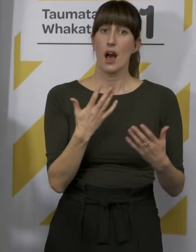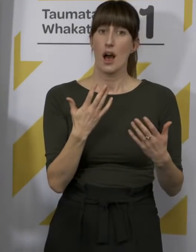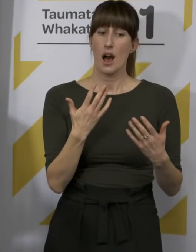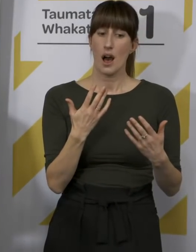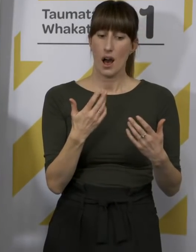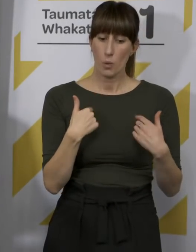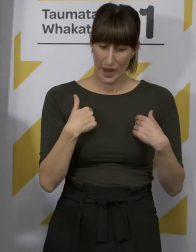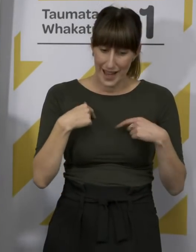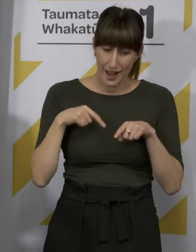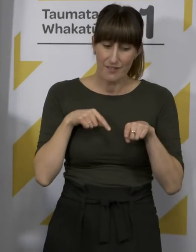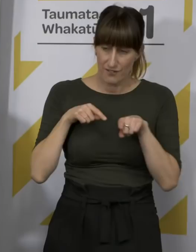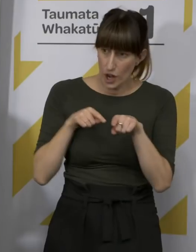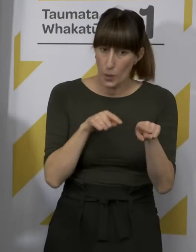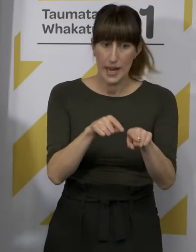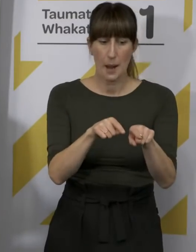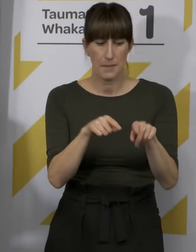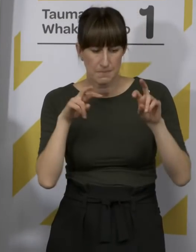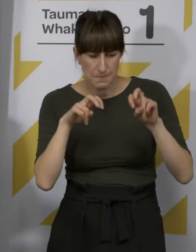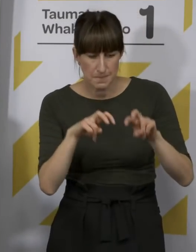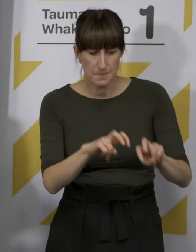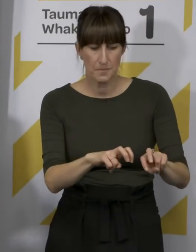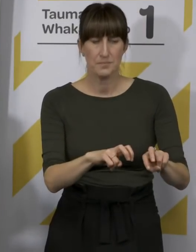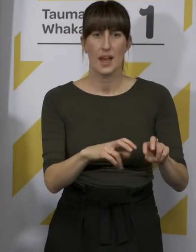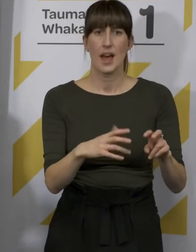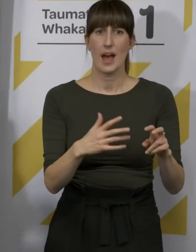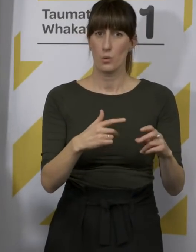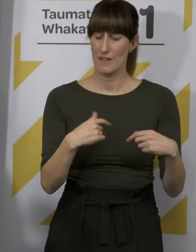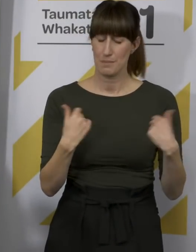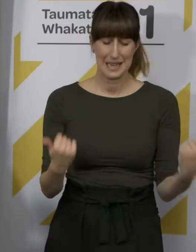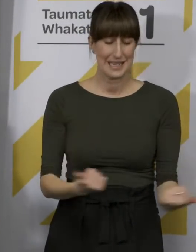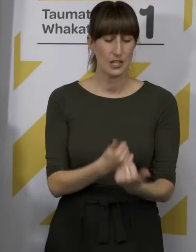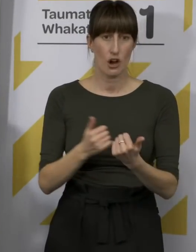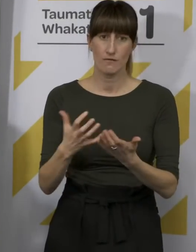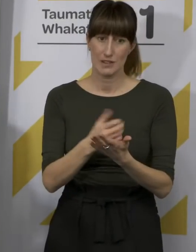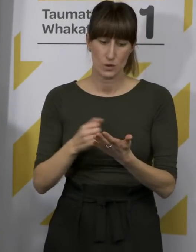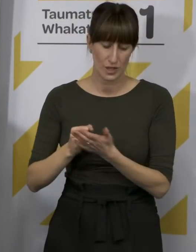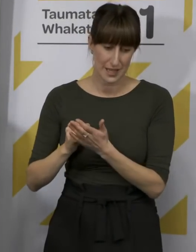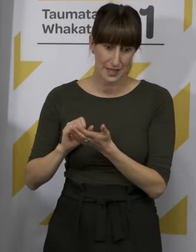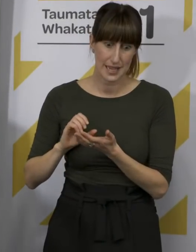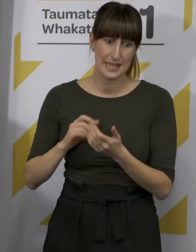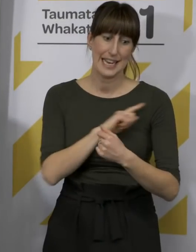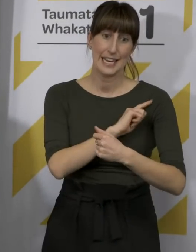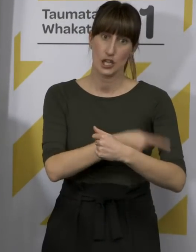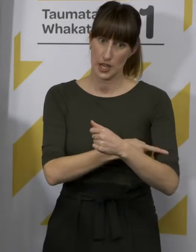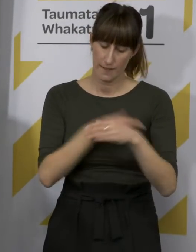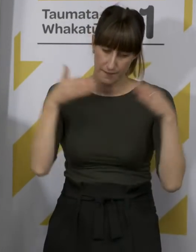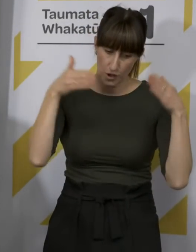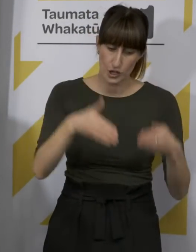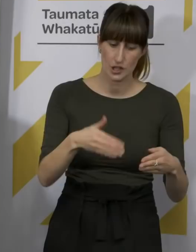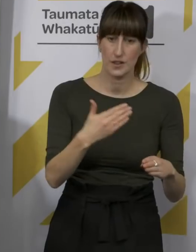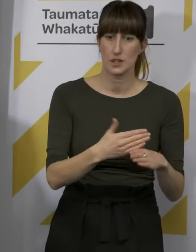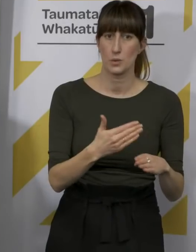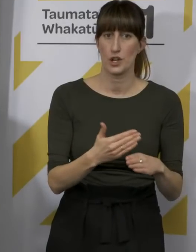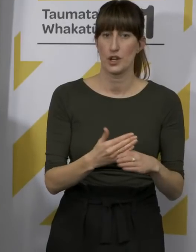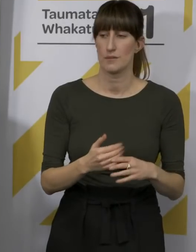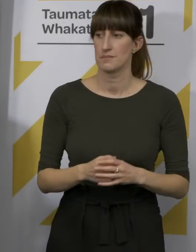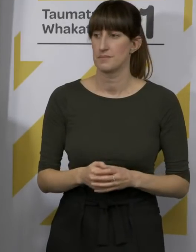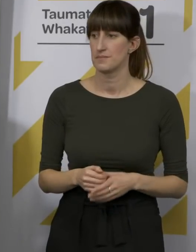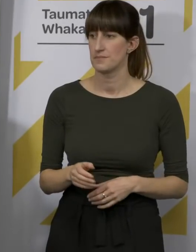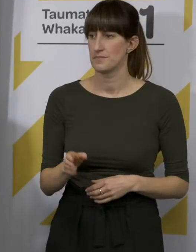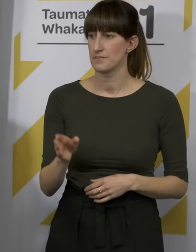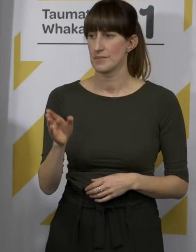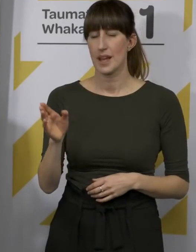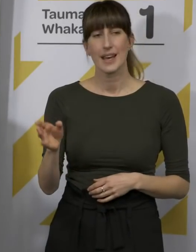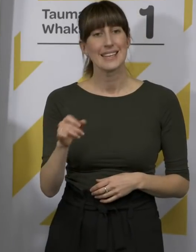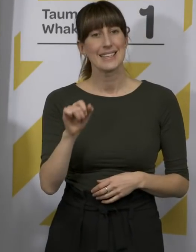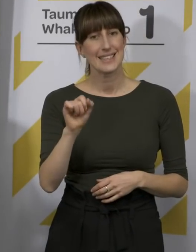that. We have thrown a lot of resource at this, and we'll continue to. You told us that about the 2 women as well, and the 2 women did end up meeting people, and they did